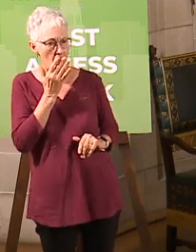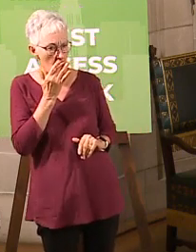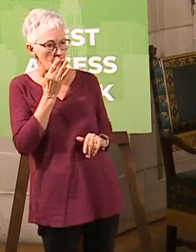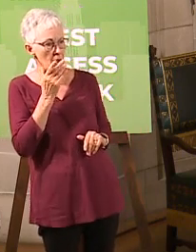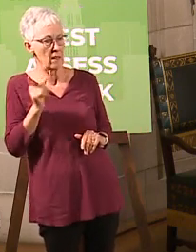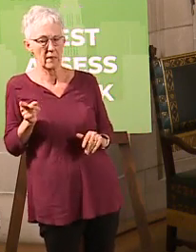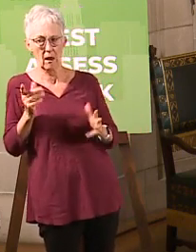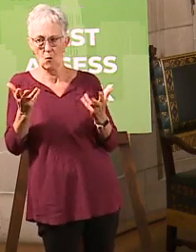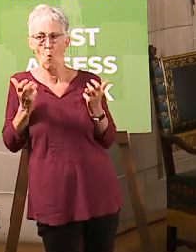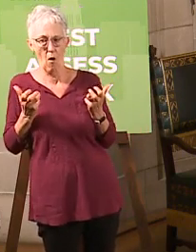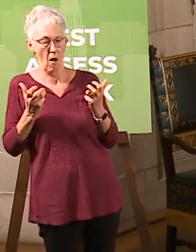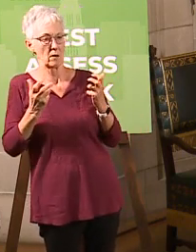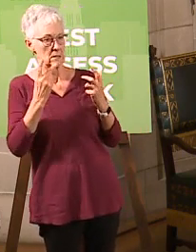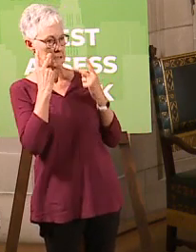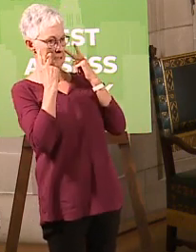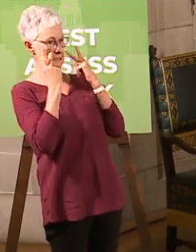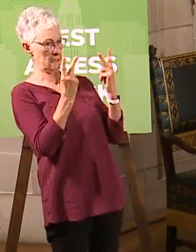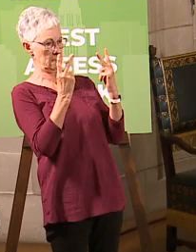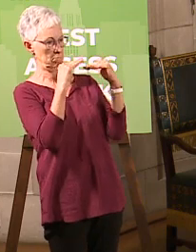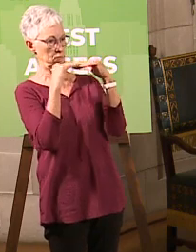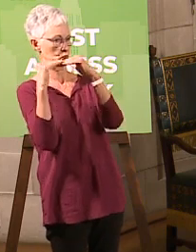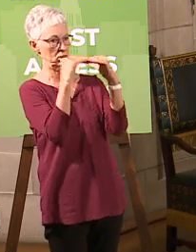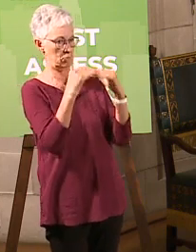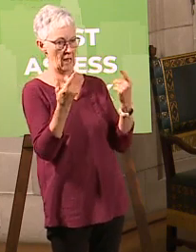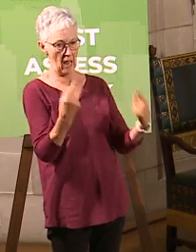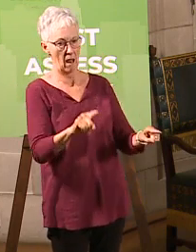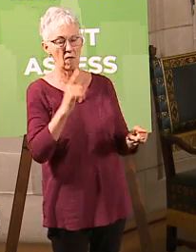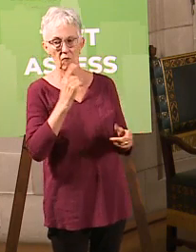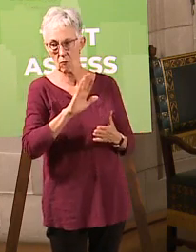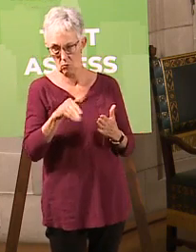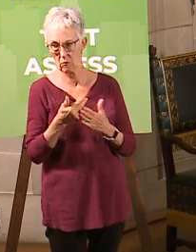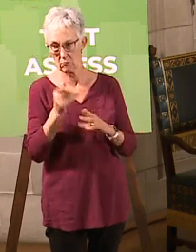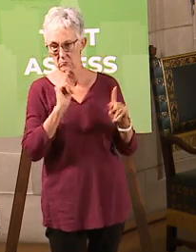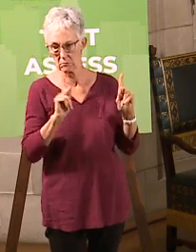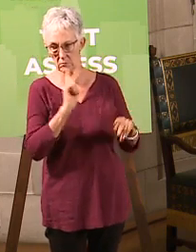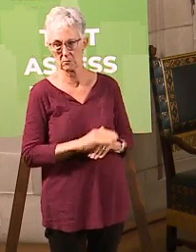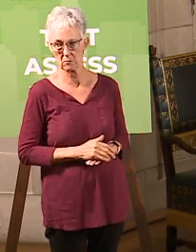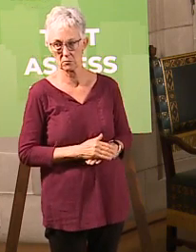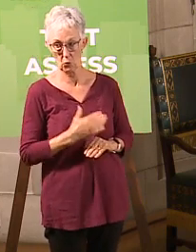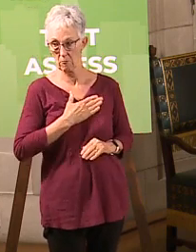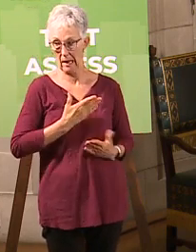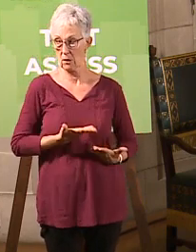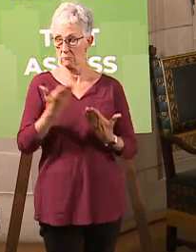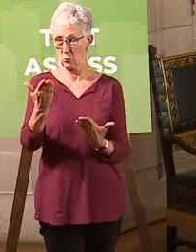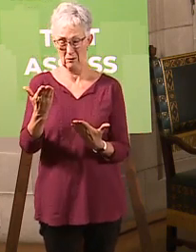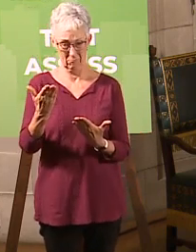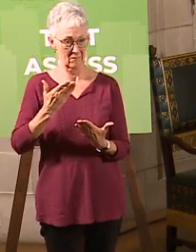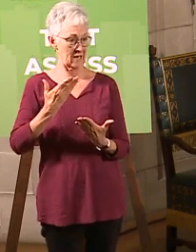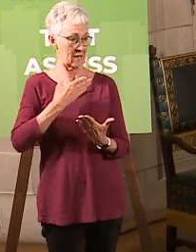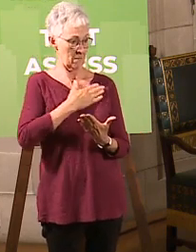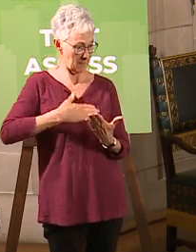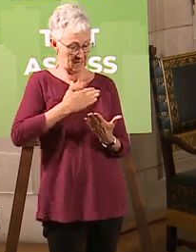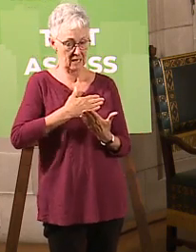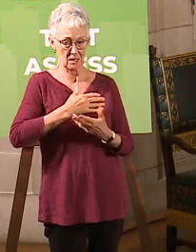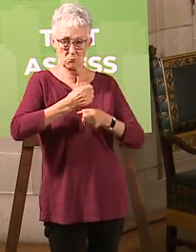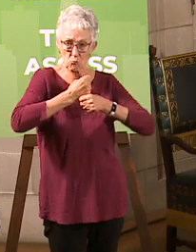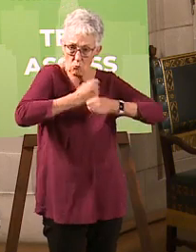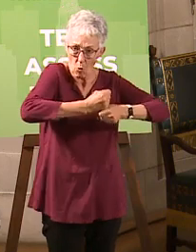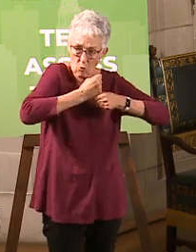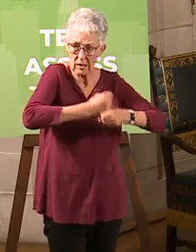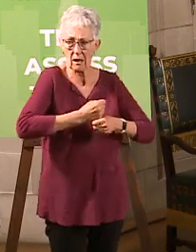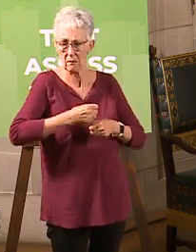themselves, tell people to stop breaking things, came out to help clean up afterwards, that sort of thing. I think the vast majority of protesters are trying to do the right thing, but there